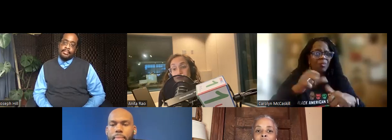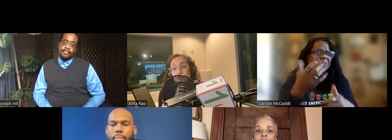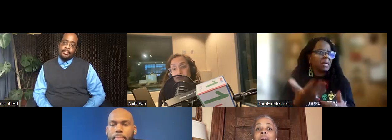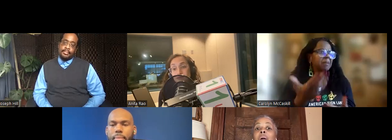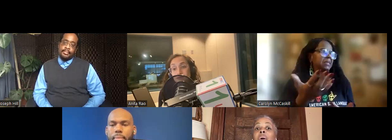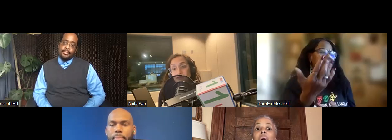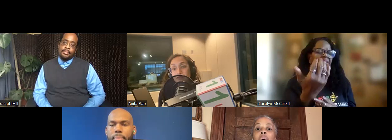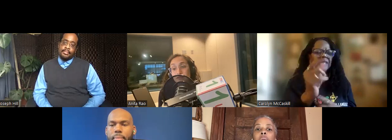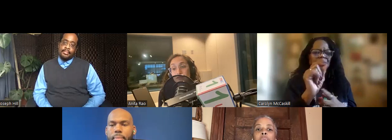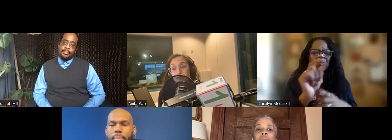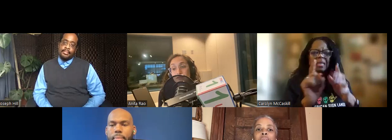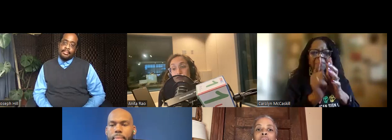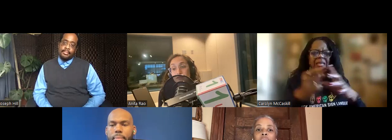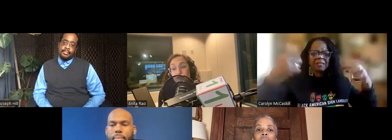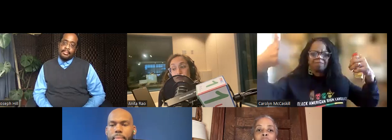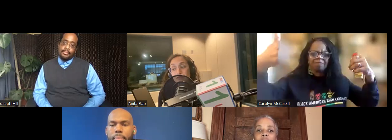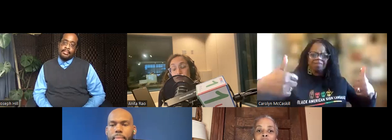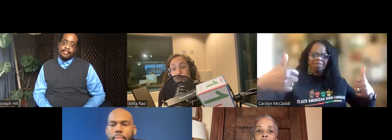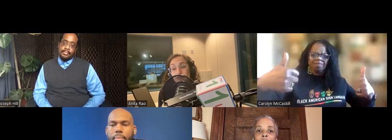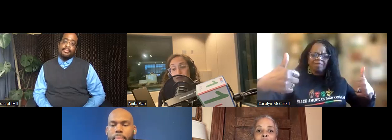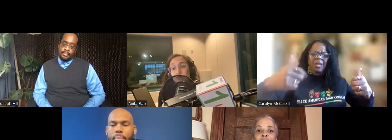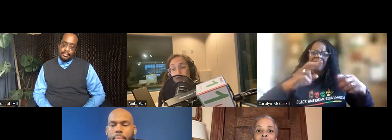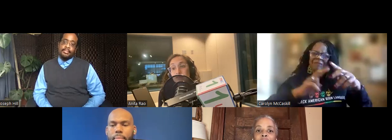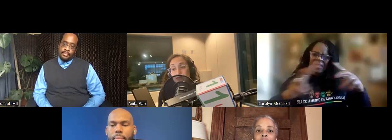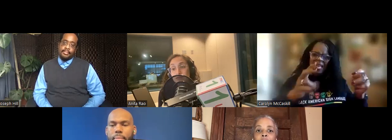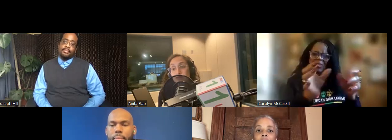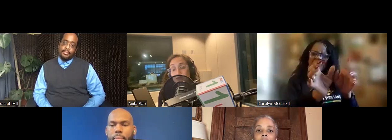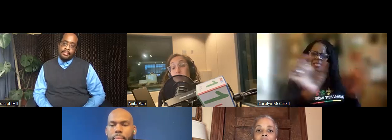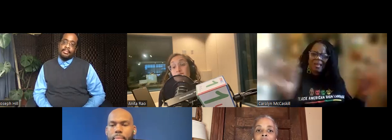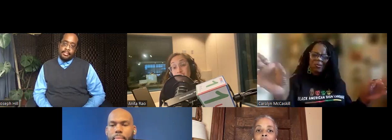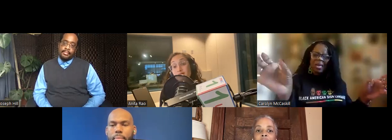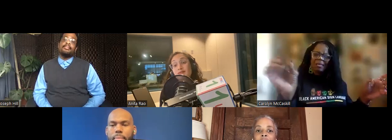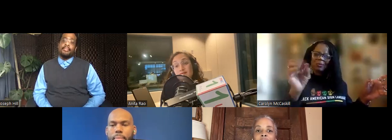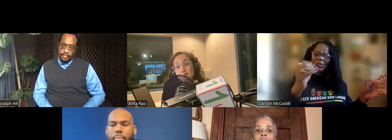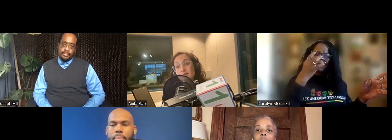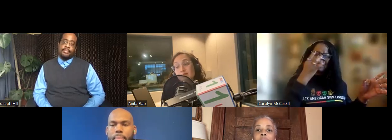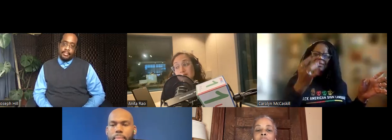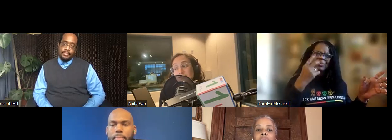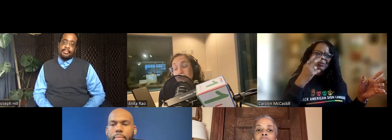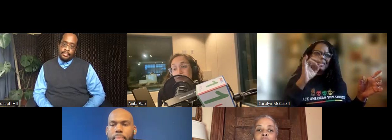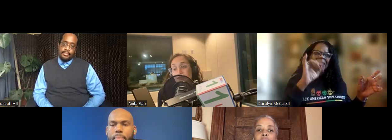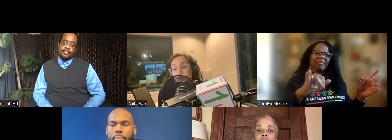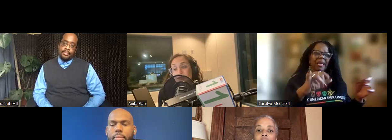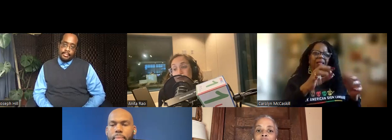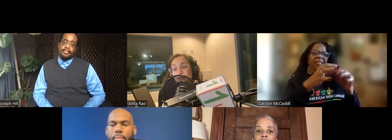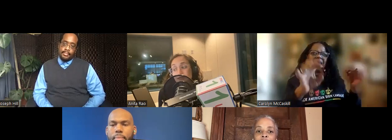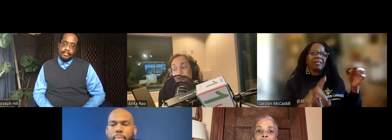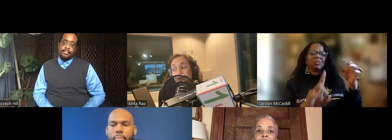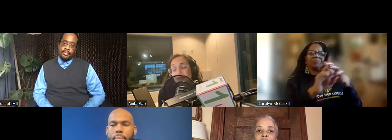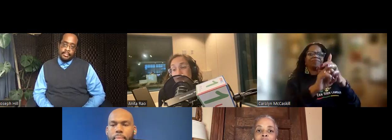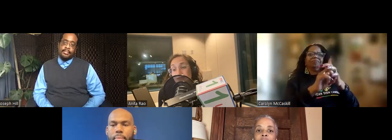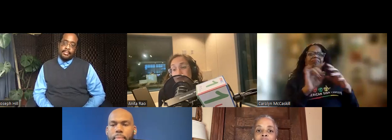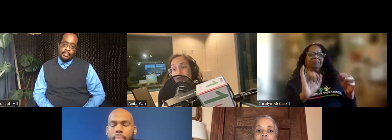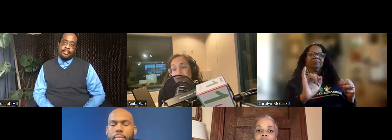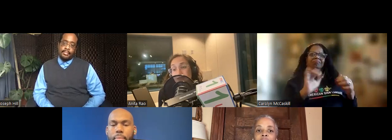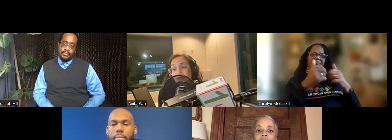was because we weren't even far from each other, maybe 15 or 20 minutes away, but we were so segregated. It